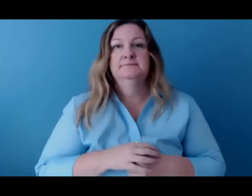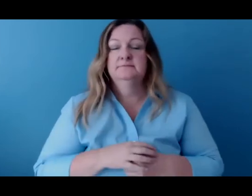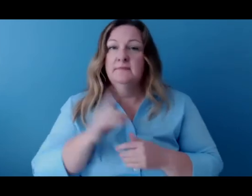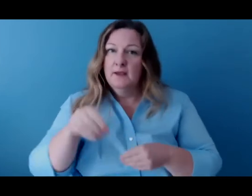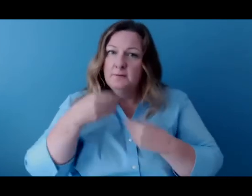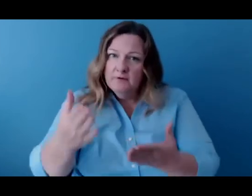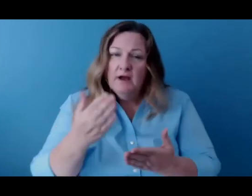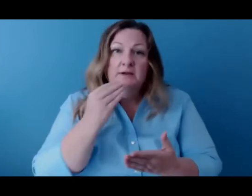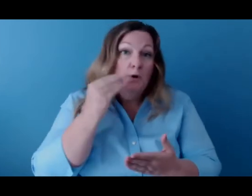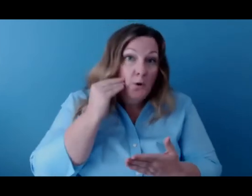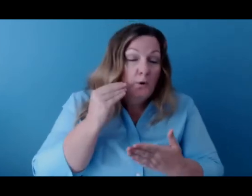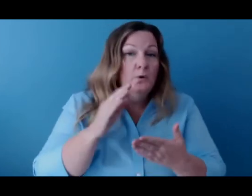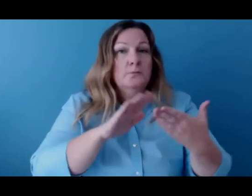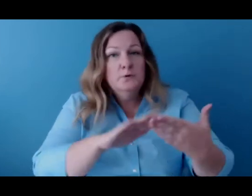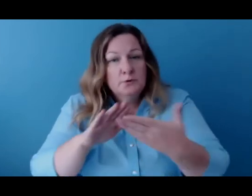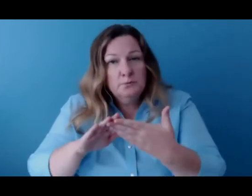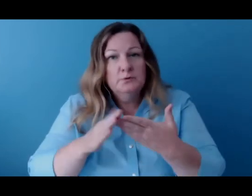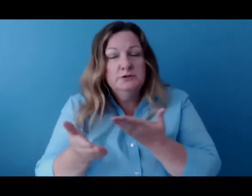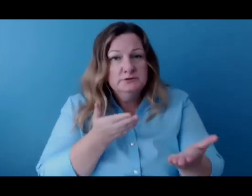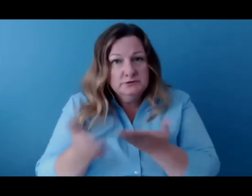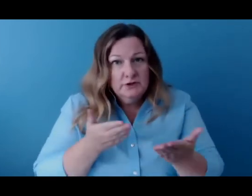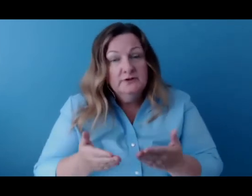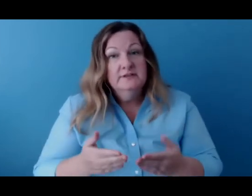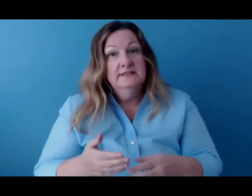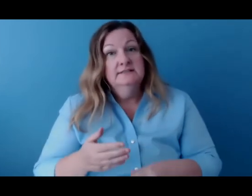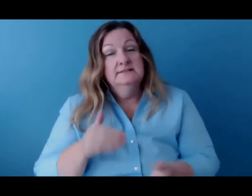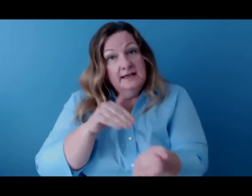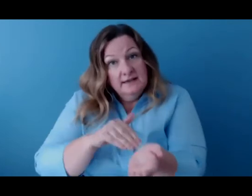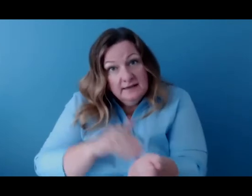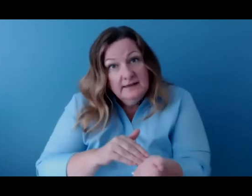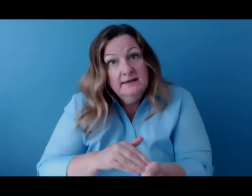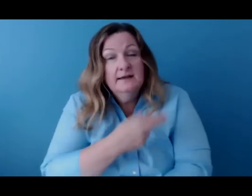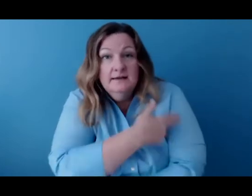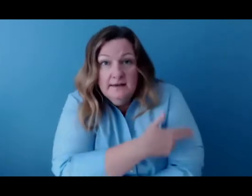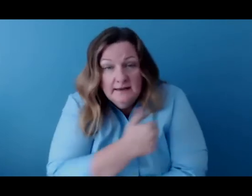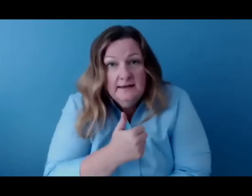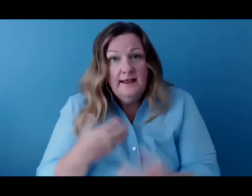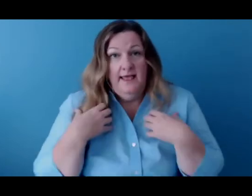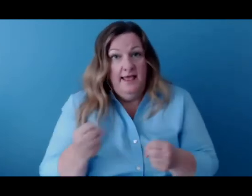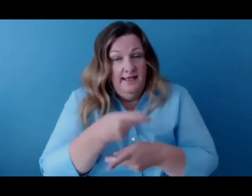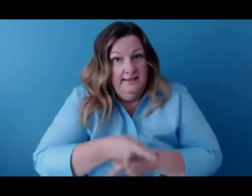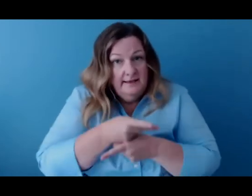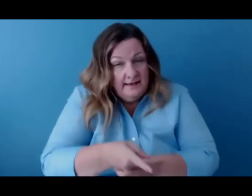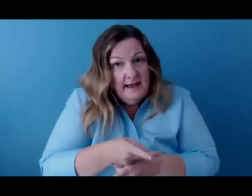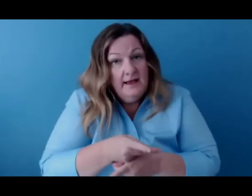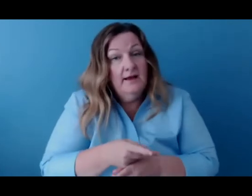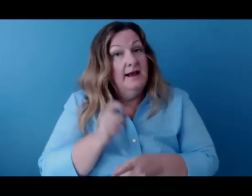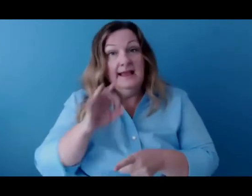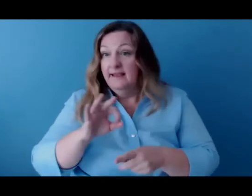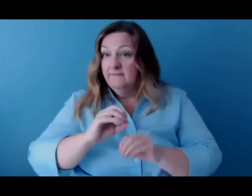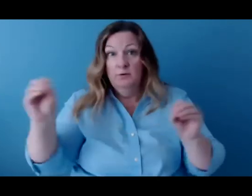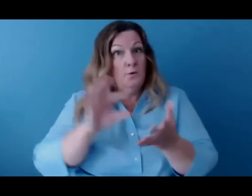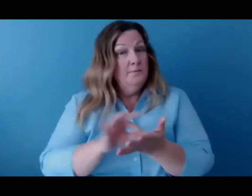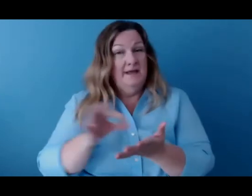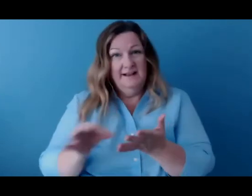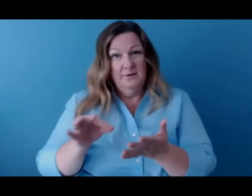community-based services, it provides healthcare, it provides a lot of things that people with disabilities would not have access to